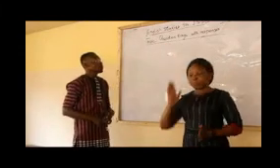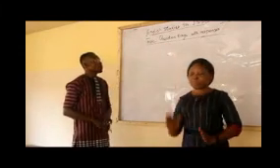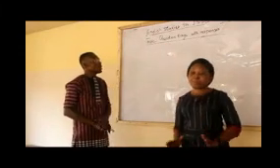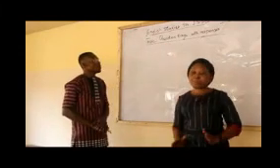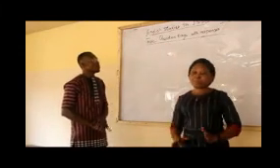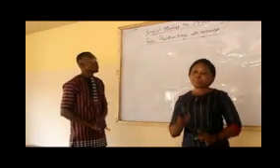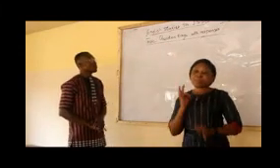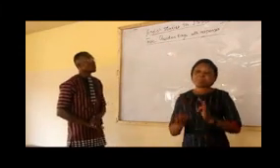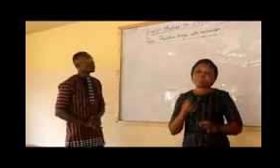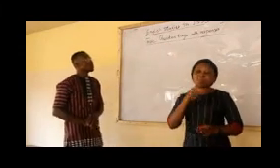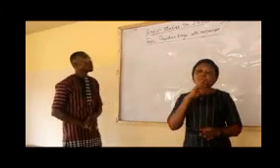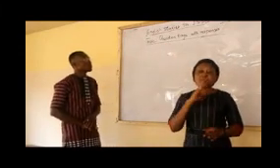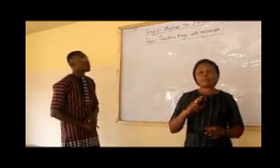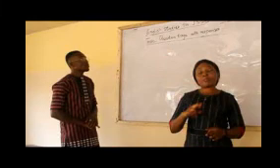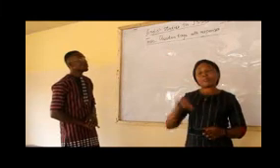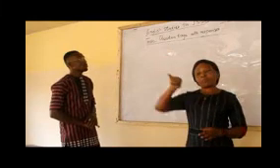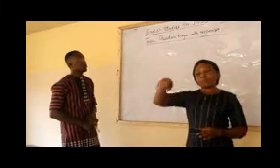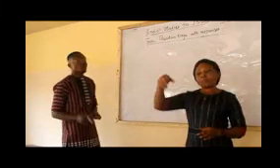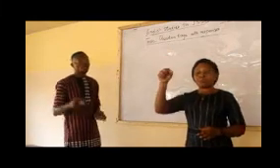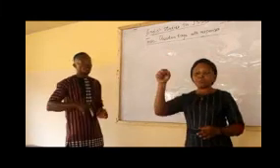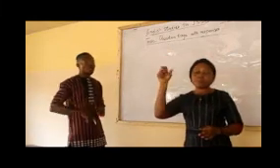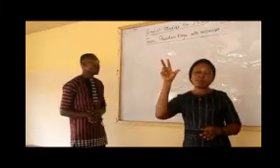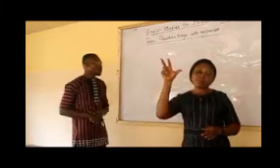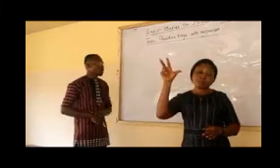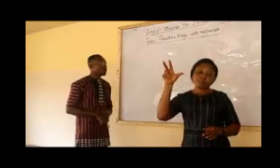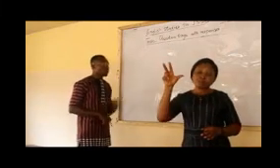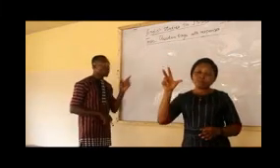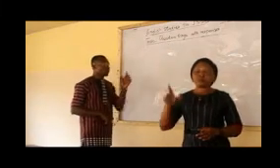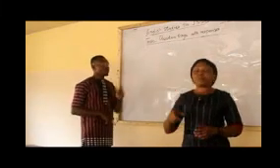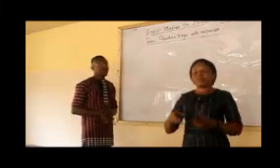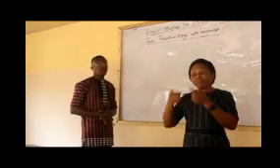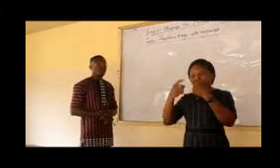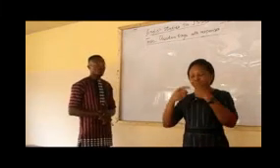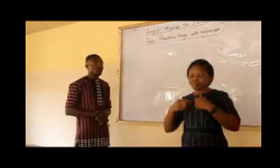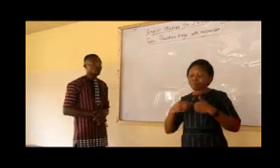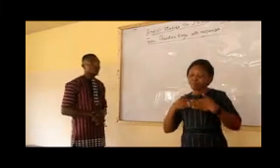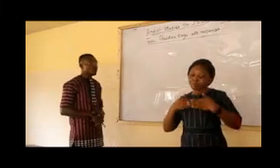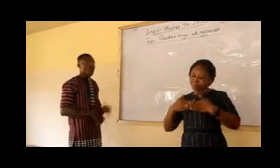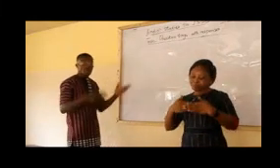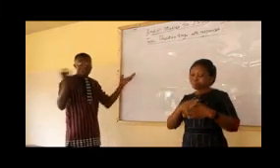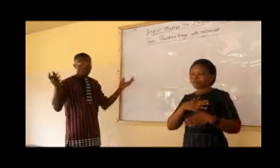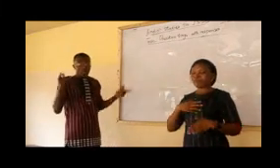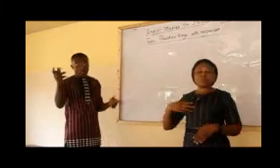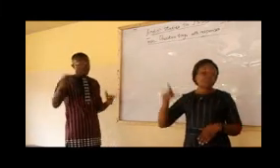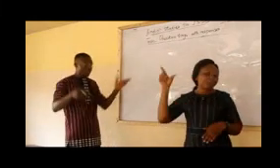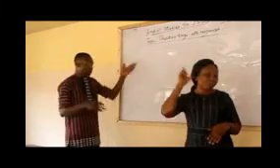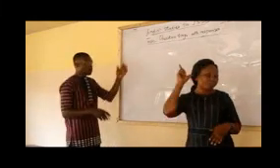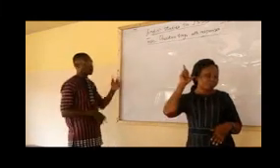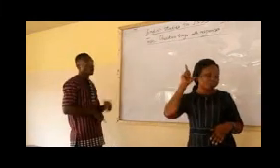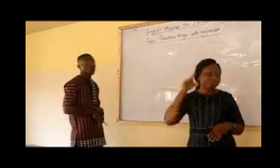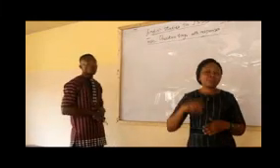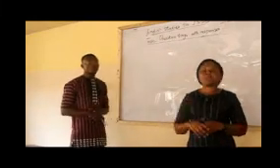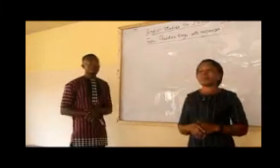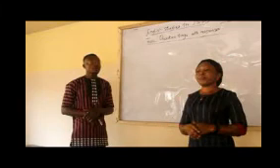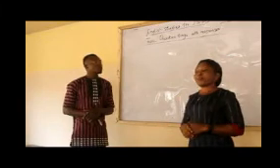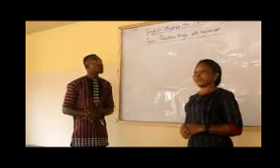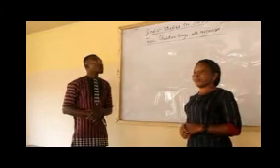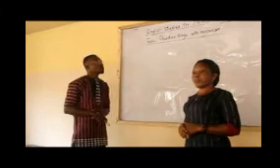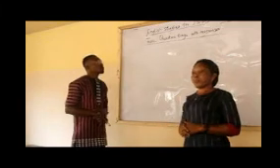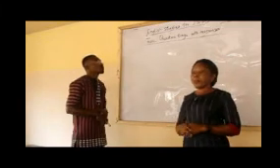So if you are a S3 student, you better draw near because this class is for you. Any other class can equally